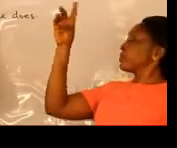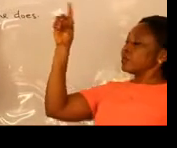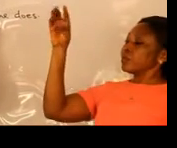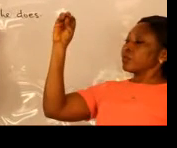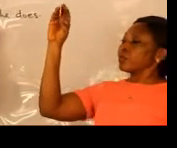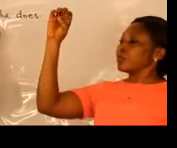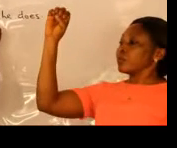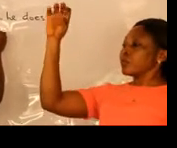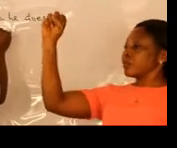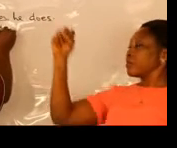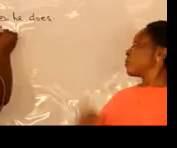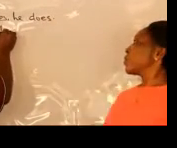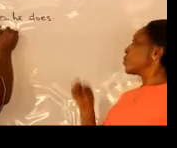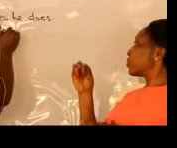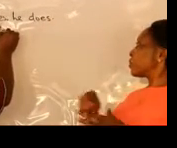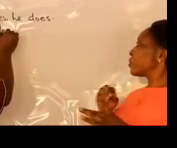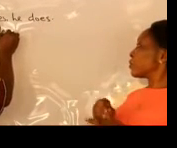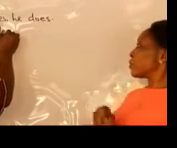or